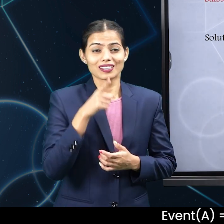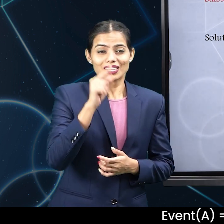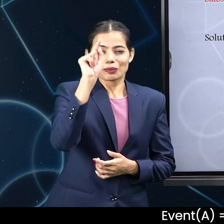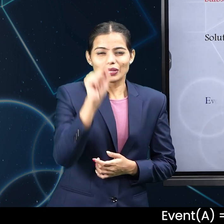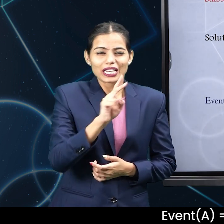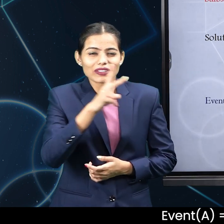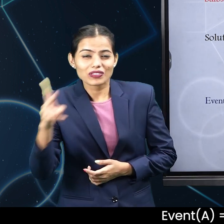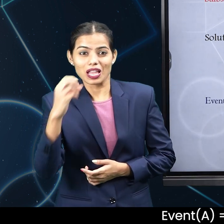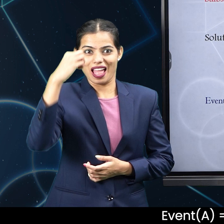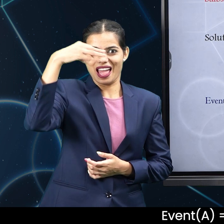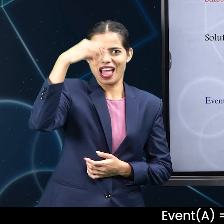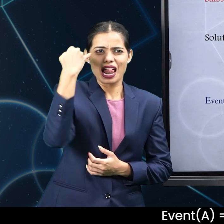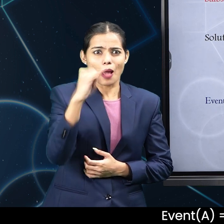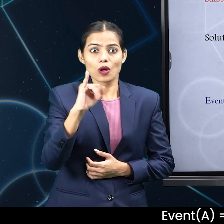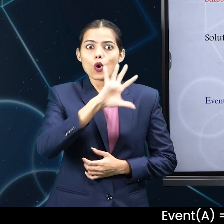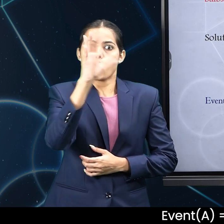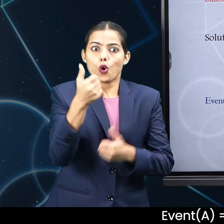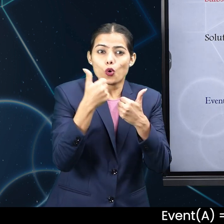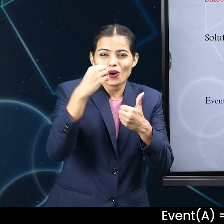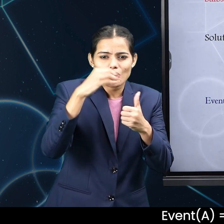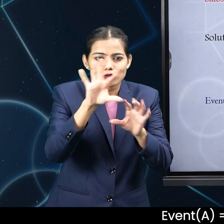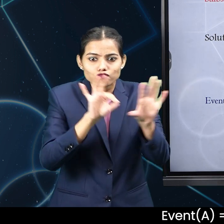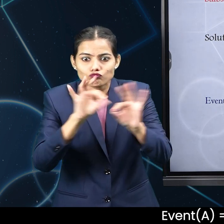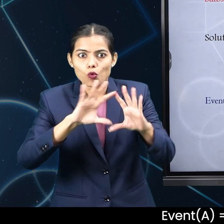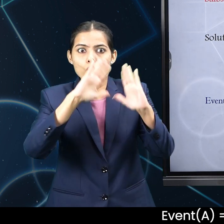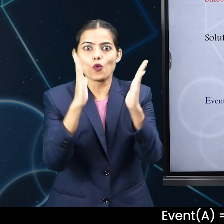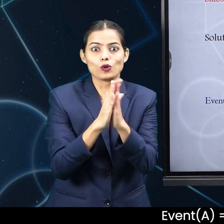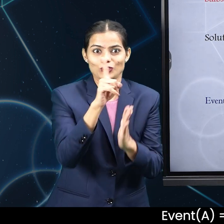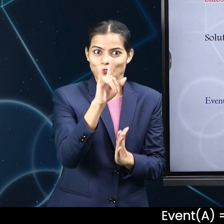Event of A is equal to selected bulb is non-defective.